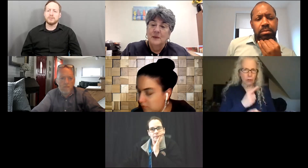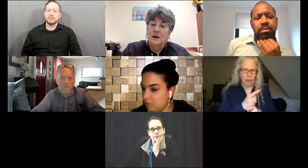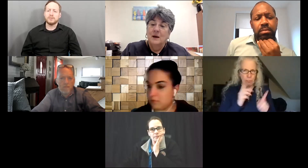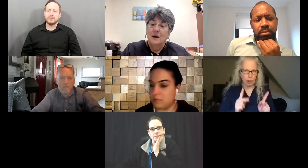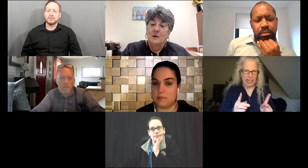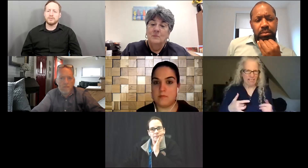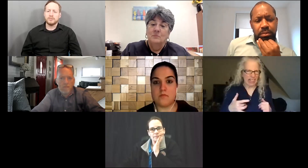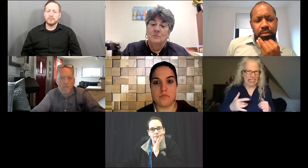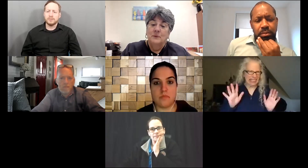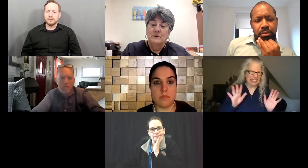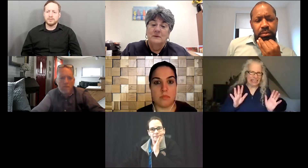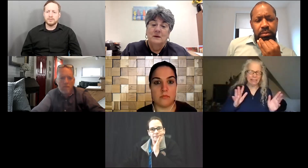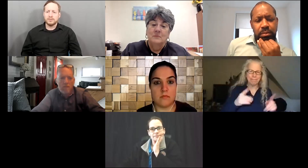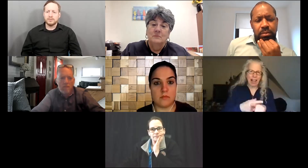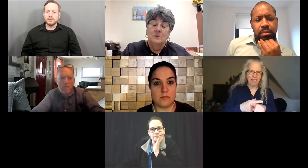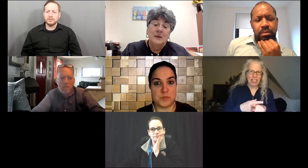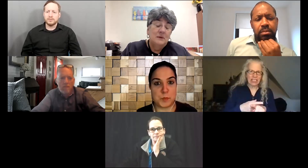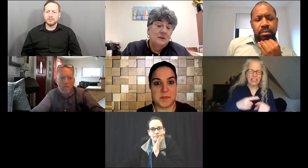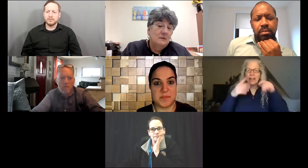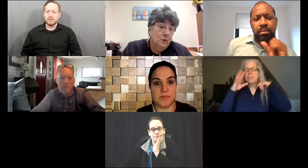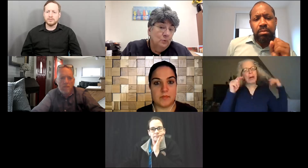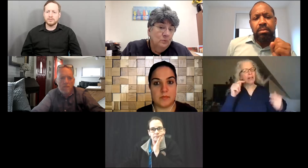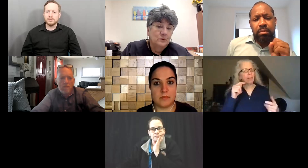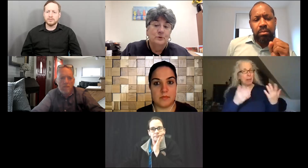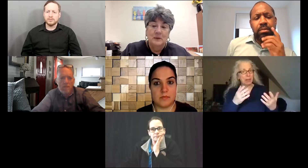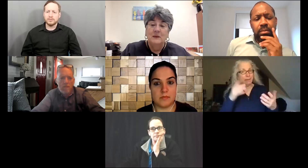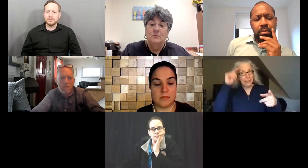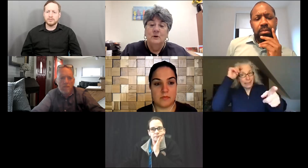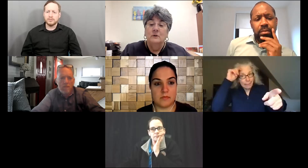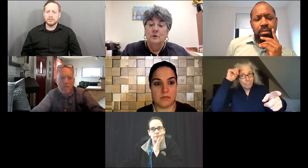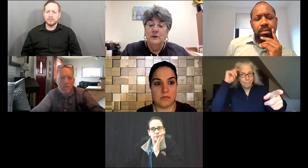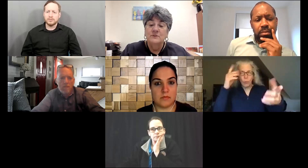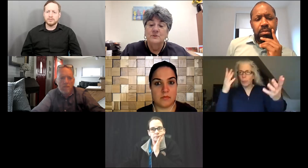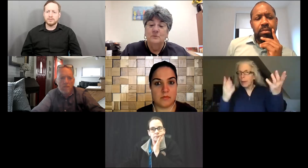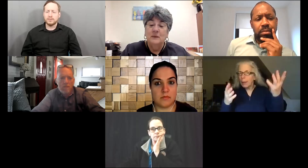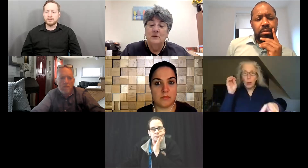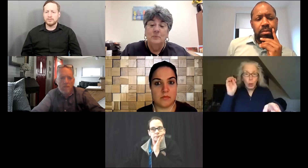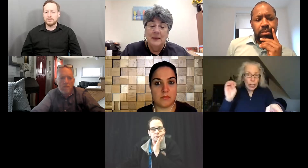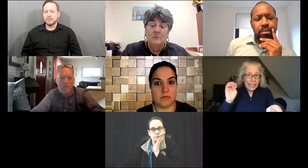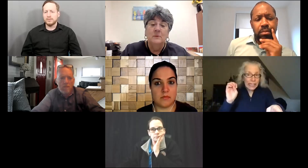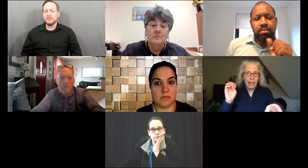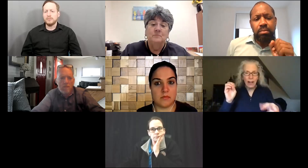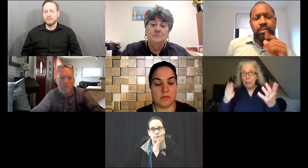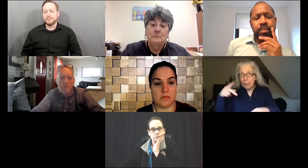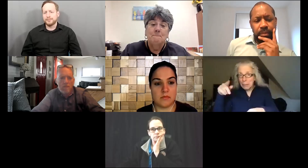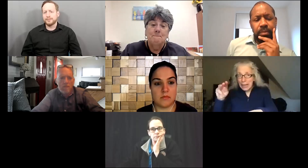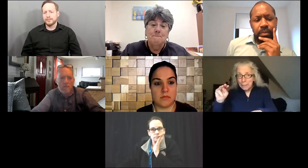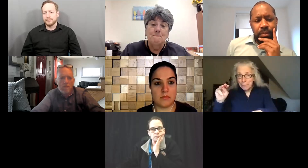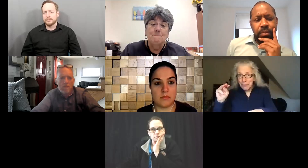that, but maybe you could be, or Ernest could be, or Pam.